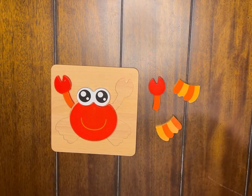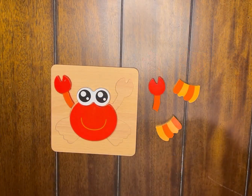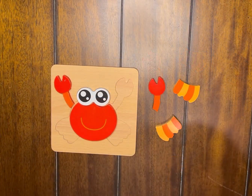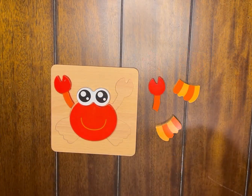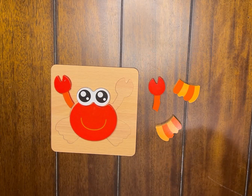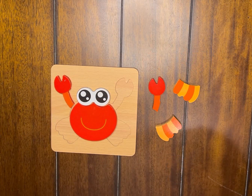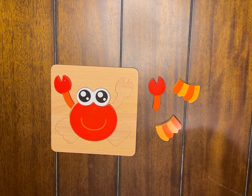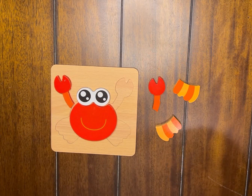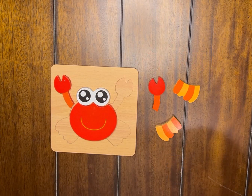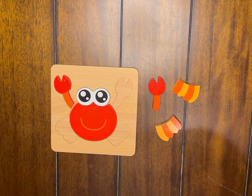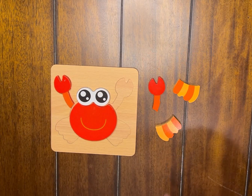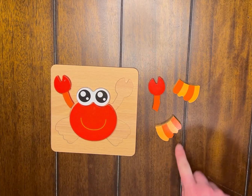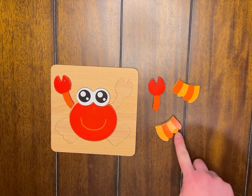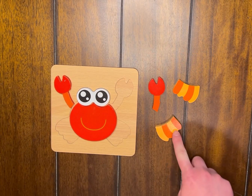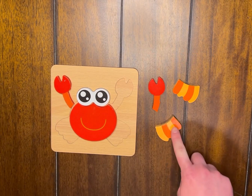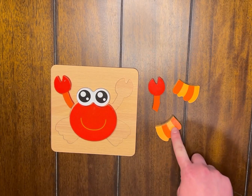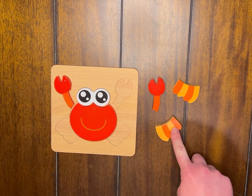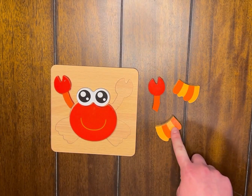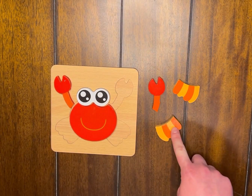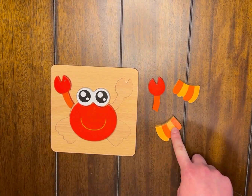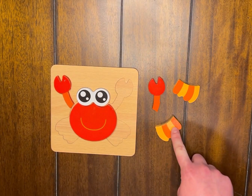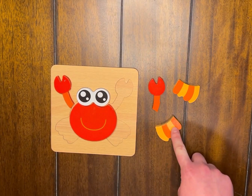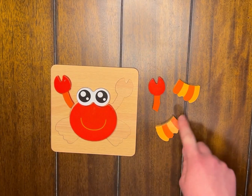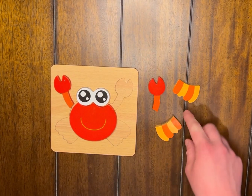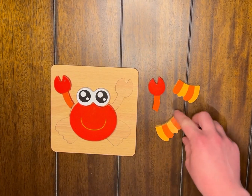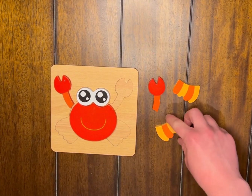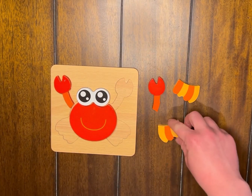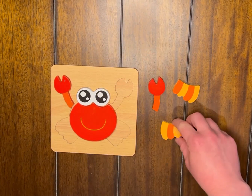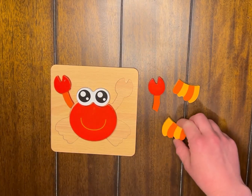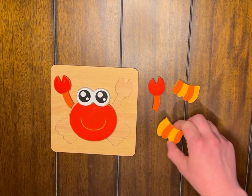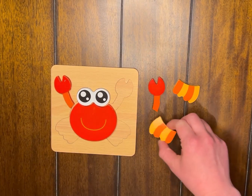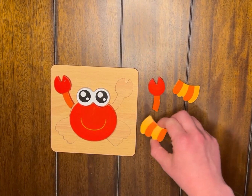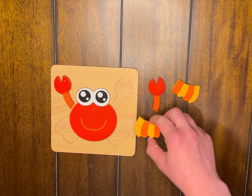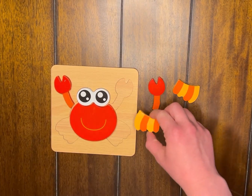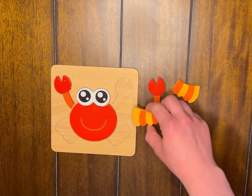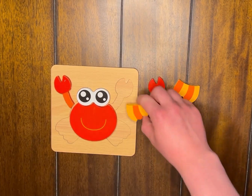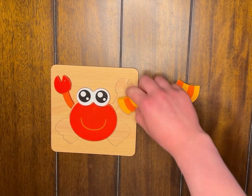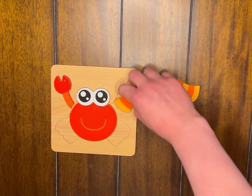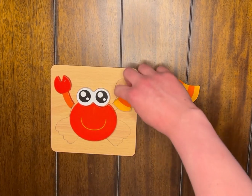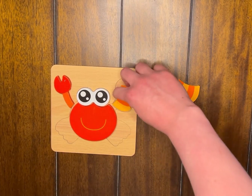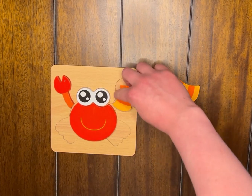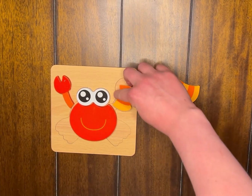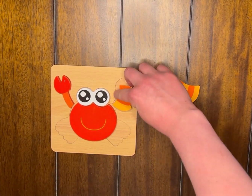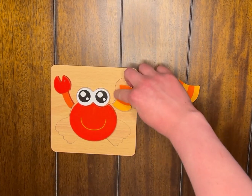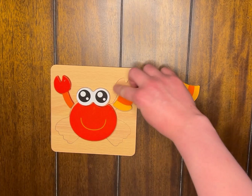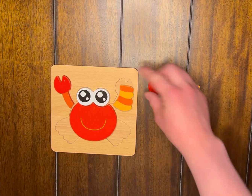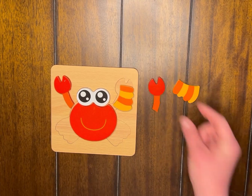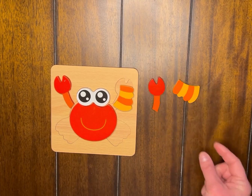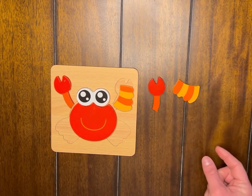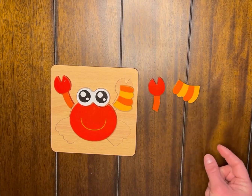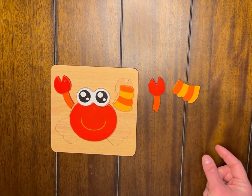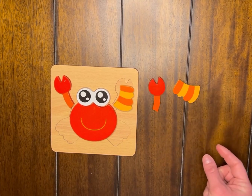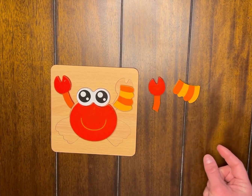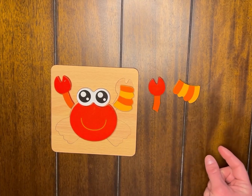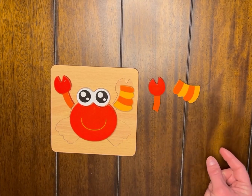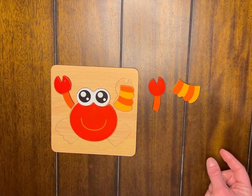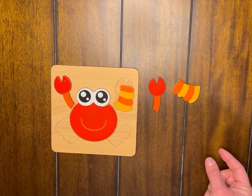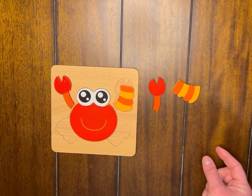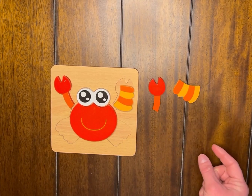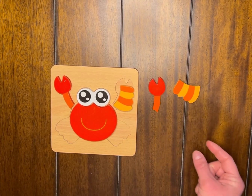Where does the crab's foot go? Where can we put the crab's foot? Right there.